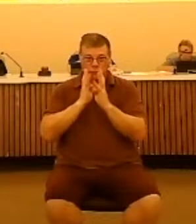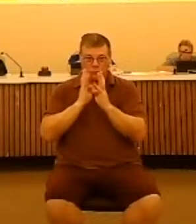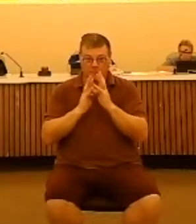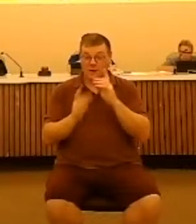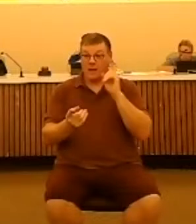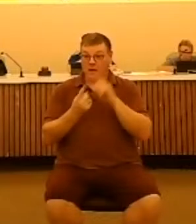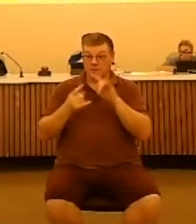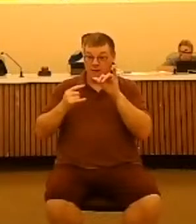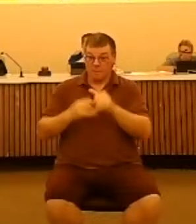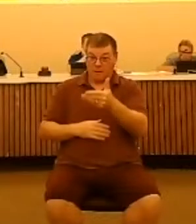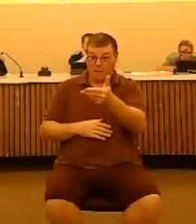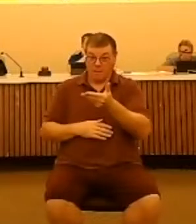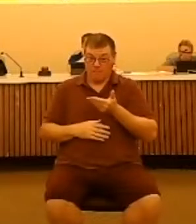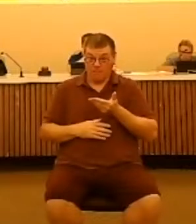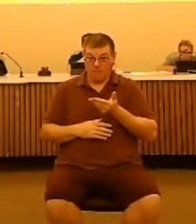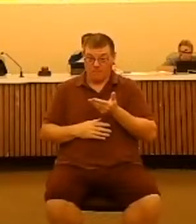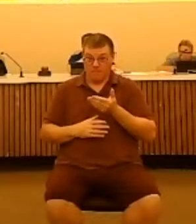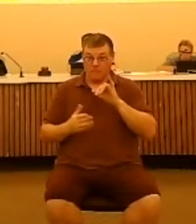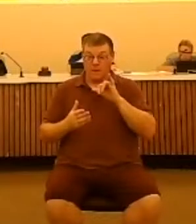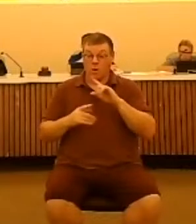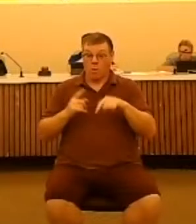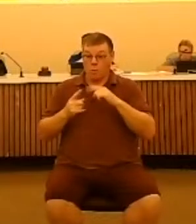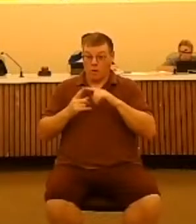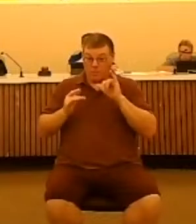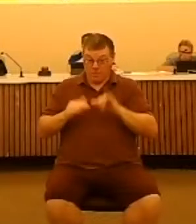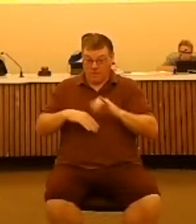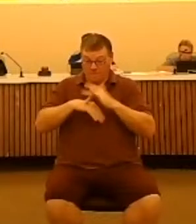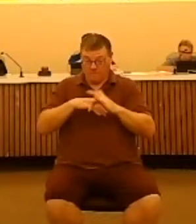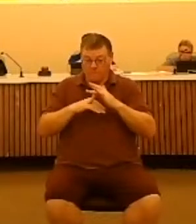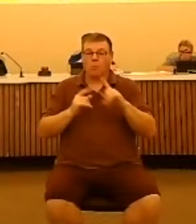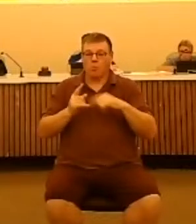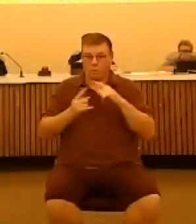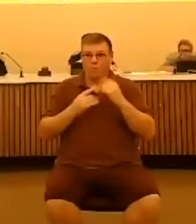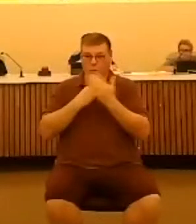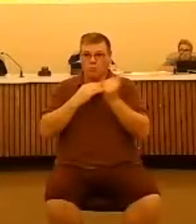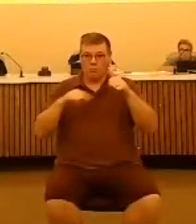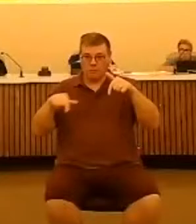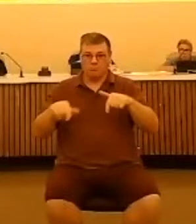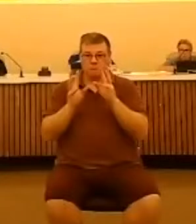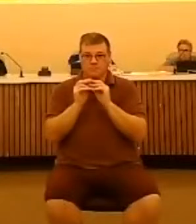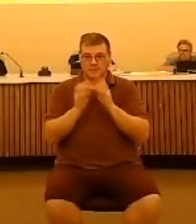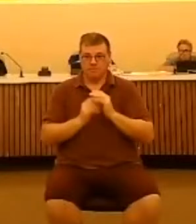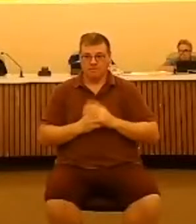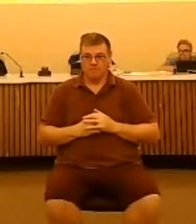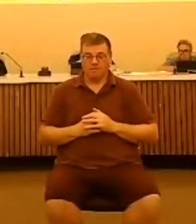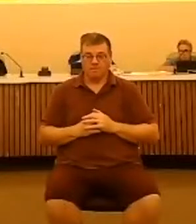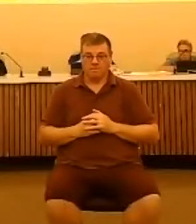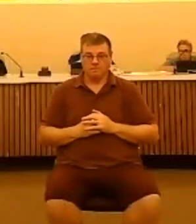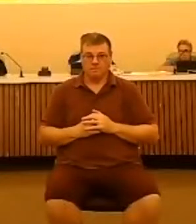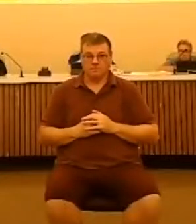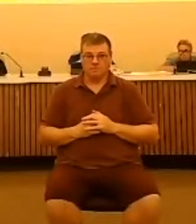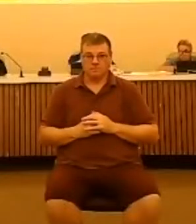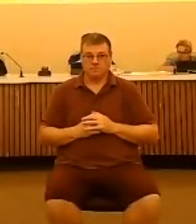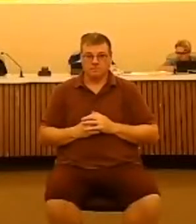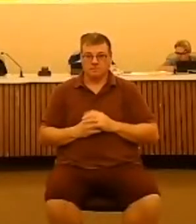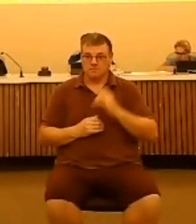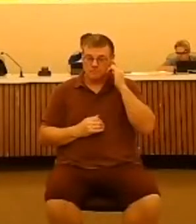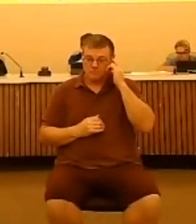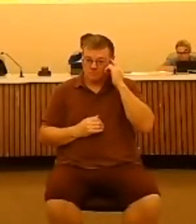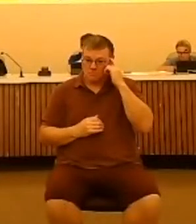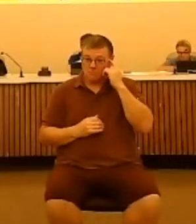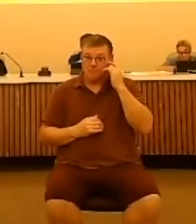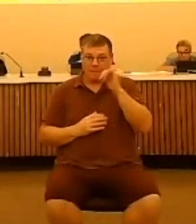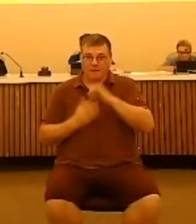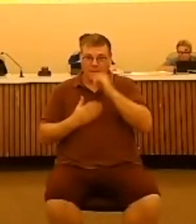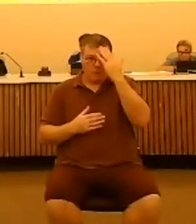until that came in, once that was available is when we called this public hearing. So like I said, that's why it's not